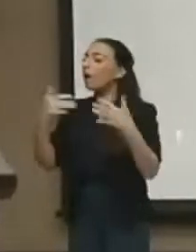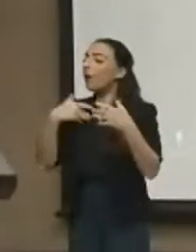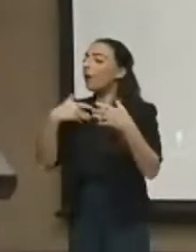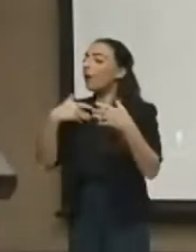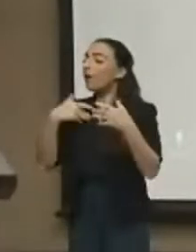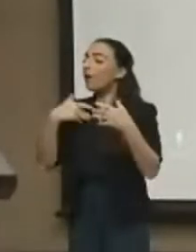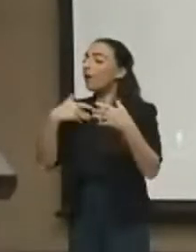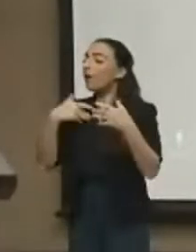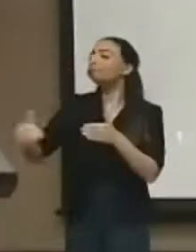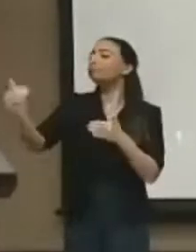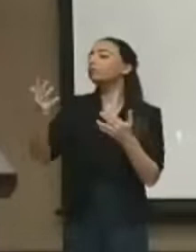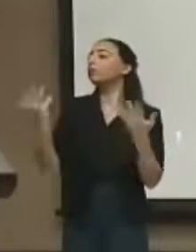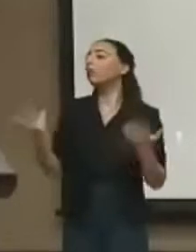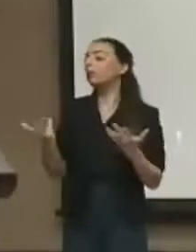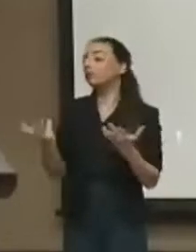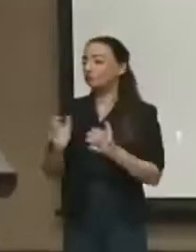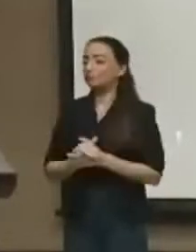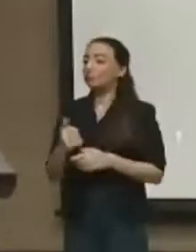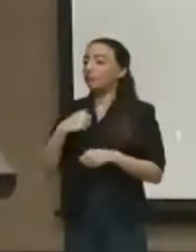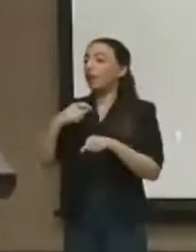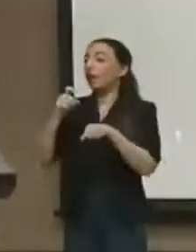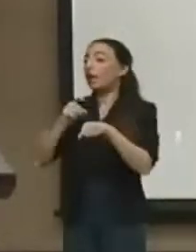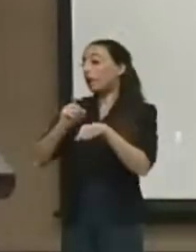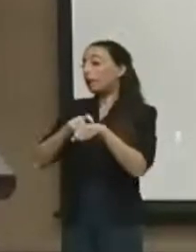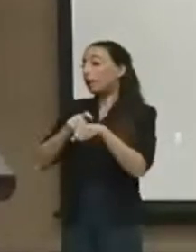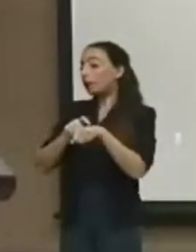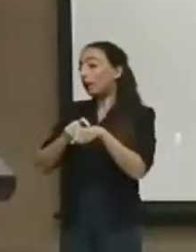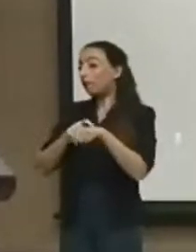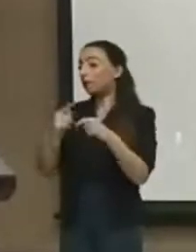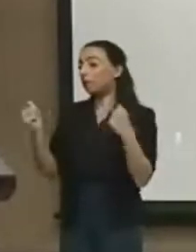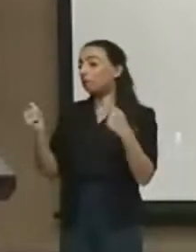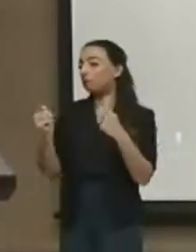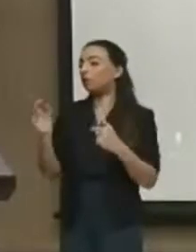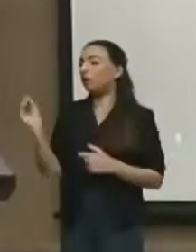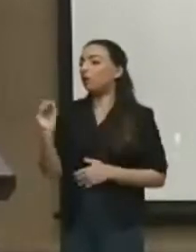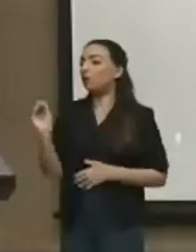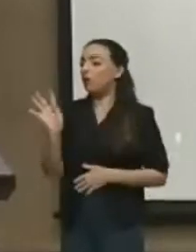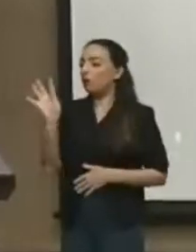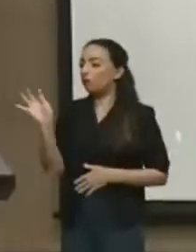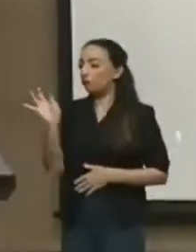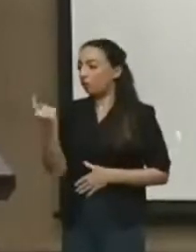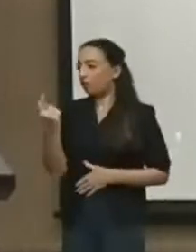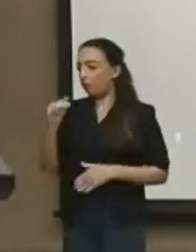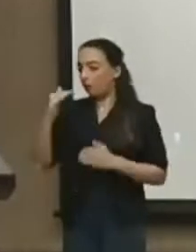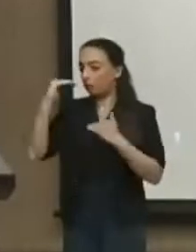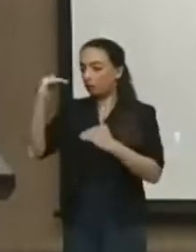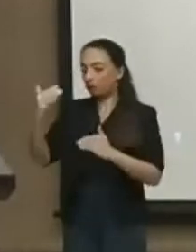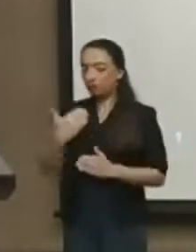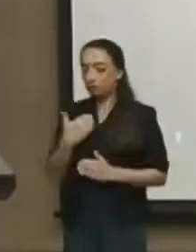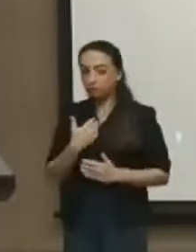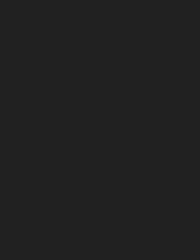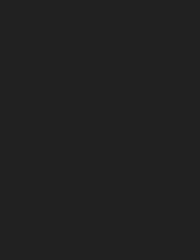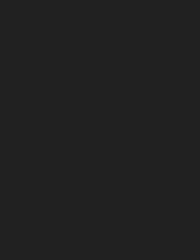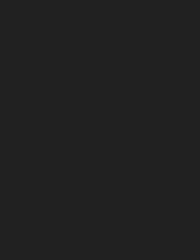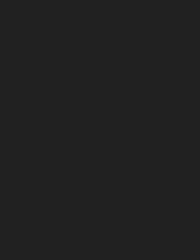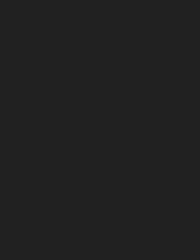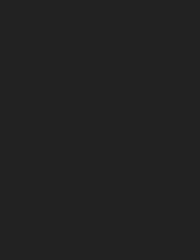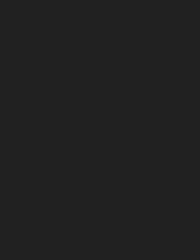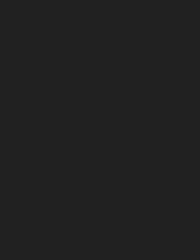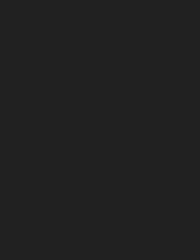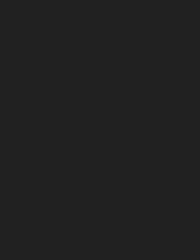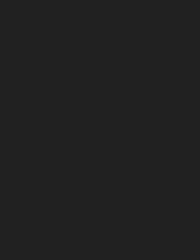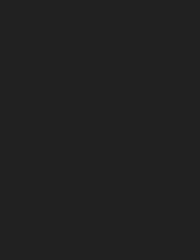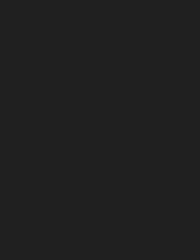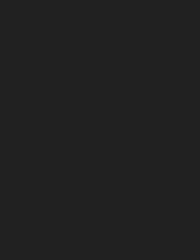forward? Now, in the interest of time, I'm told we have about 40 minutes and we are 7 of